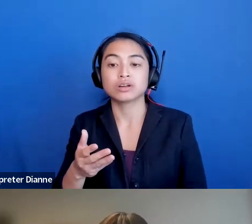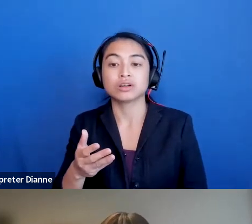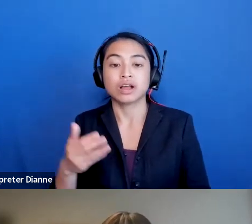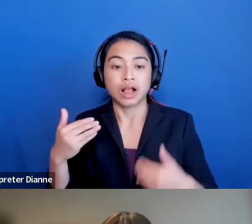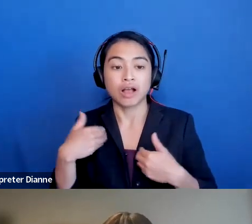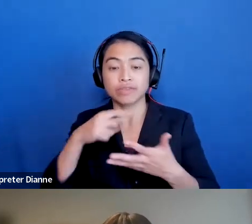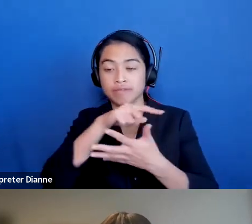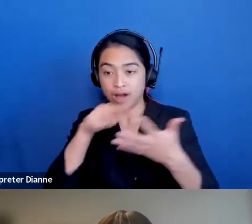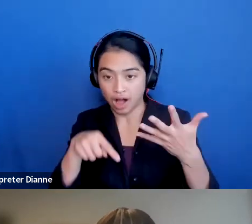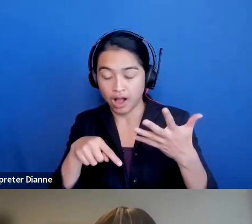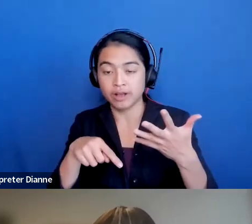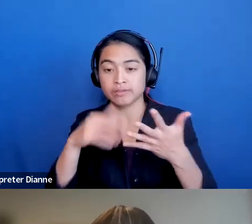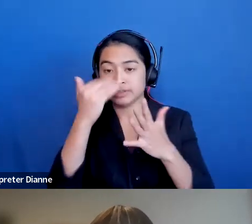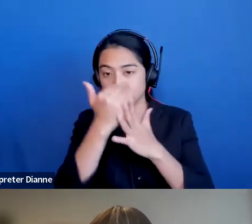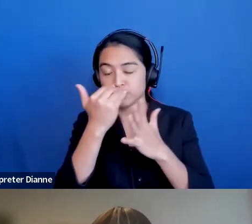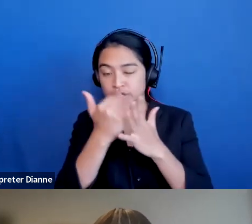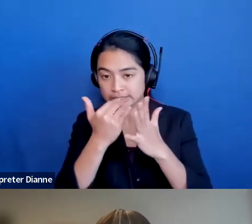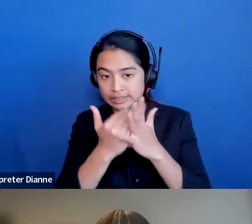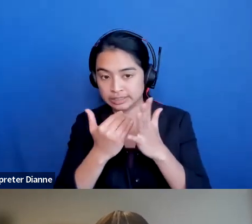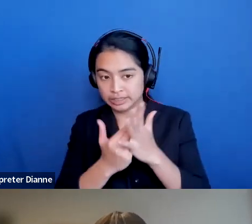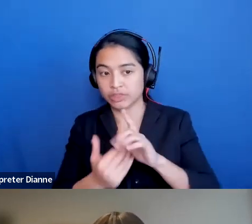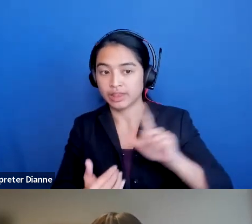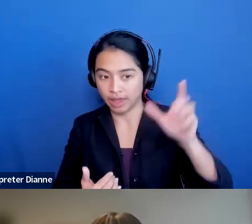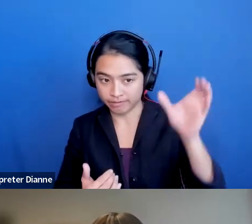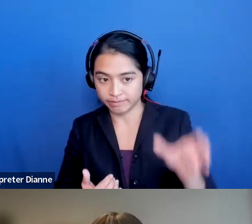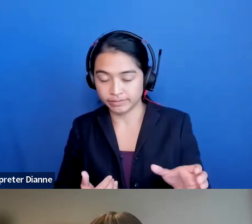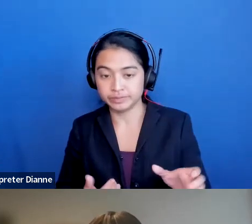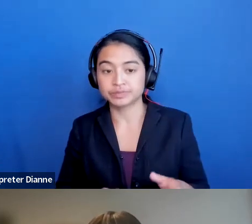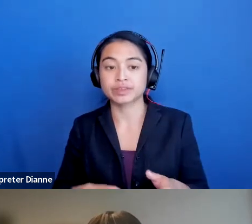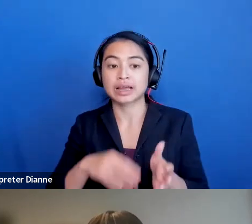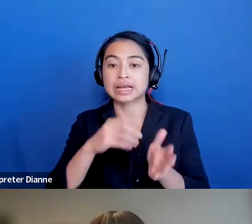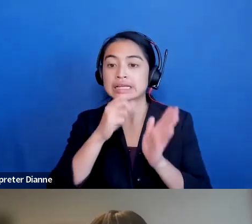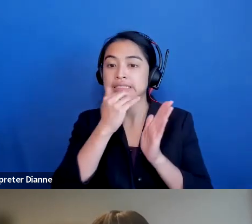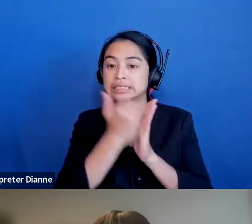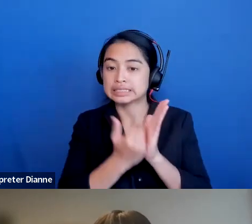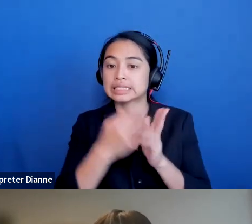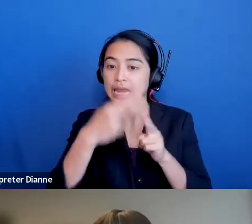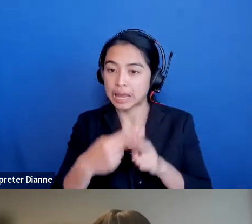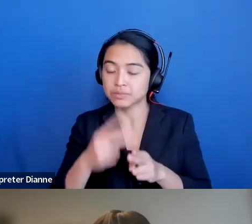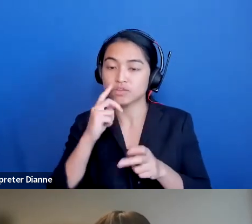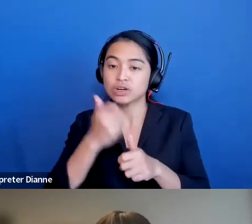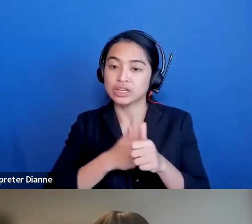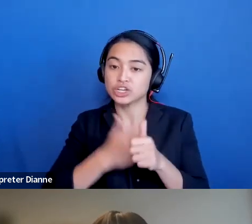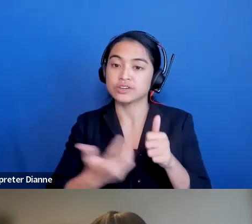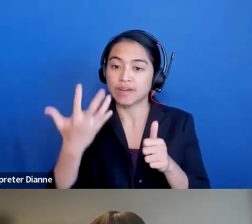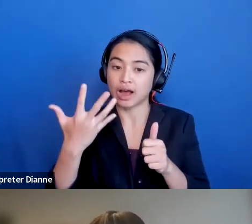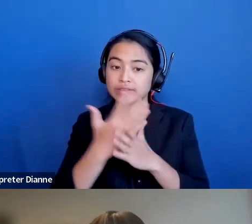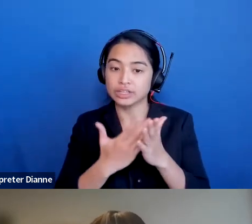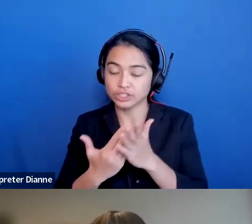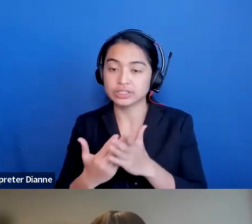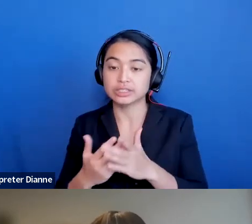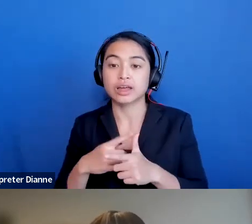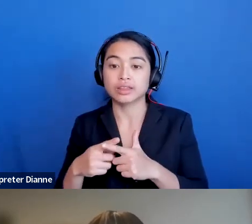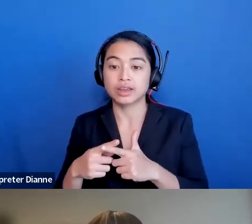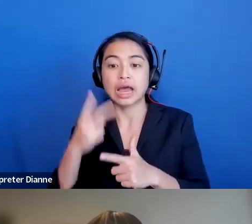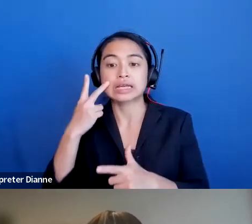the 5 sections on the grid on the left and lists the names of each of those 5 sections. And then lists, I